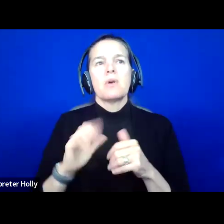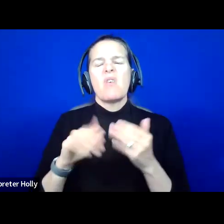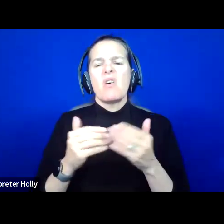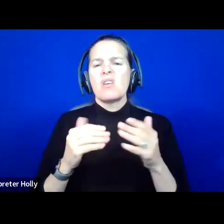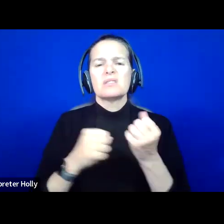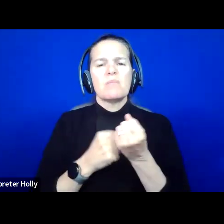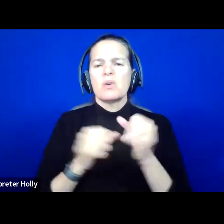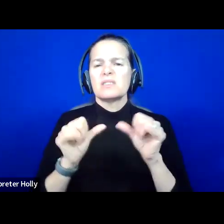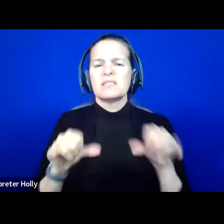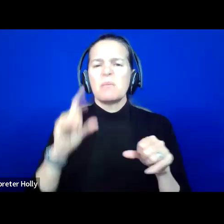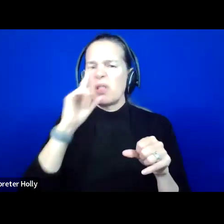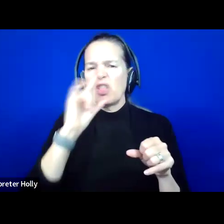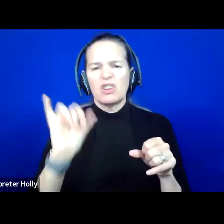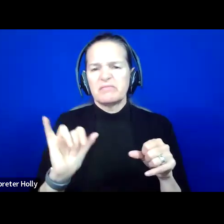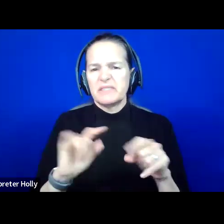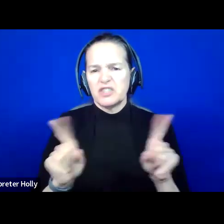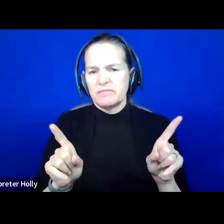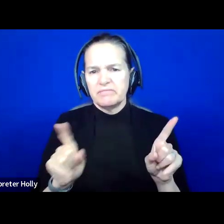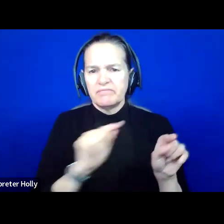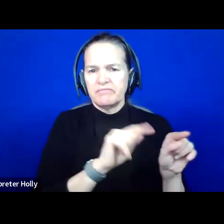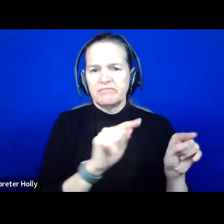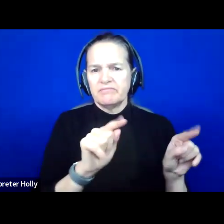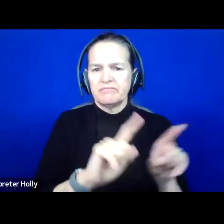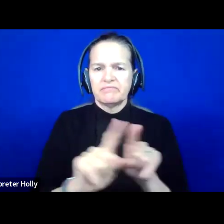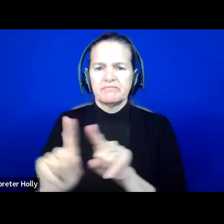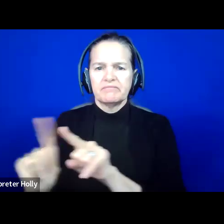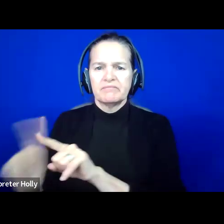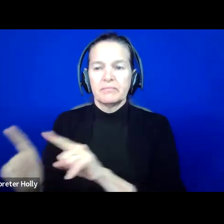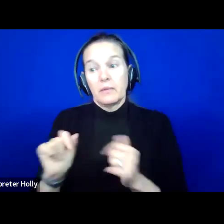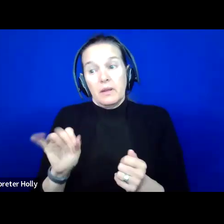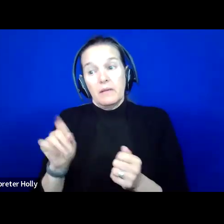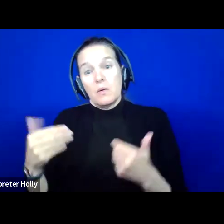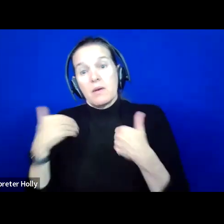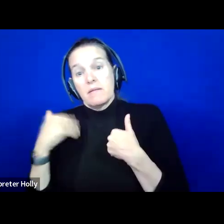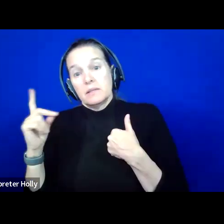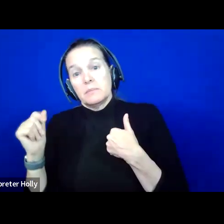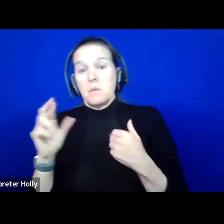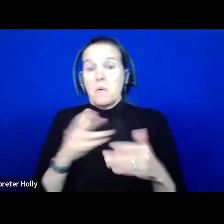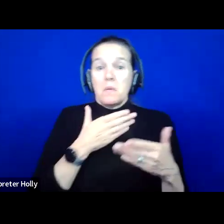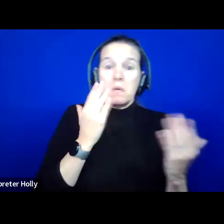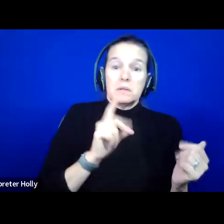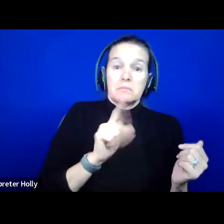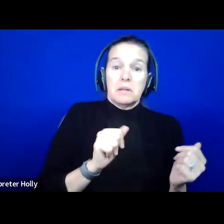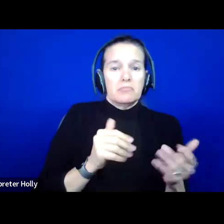different. And whether if you do have a disability or even if you don't have a disability, you need